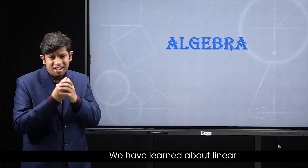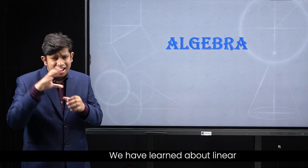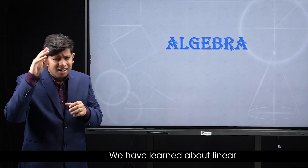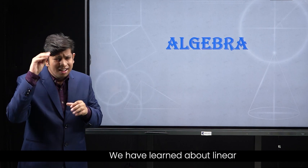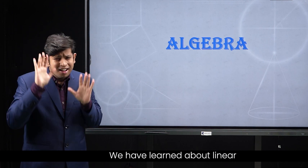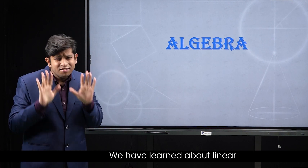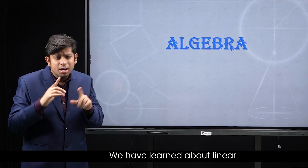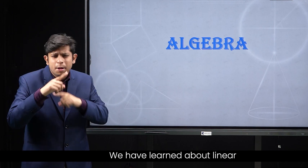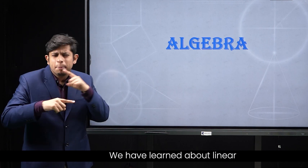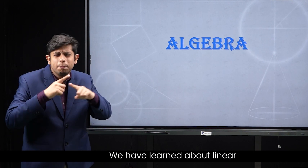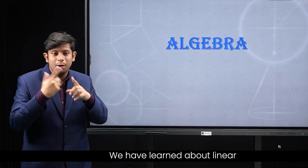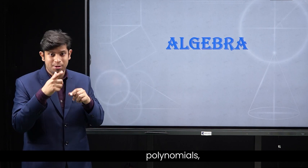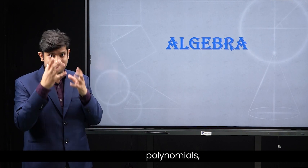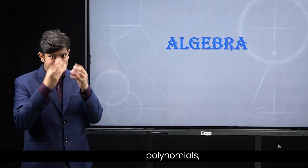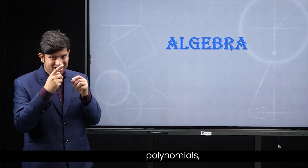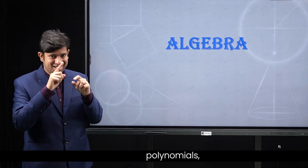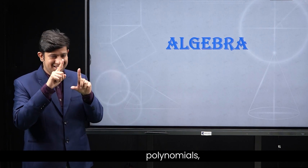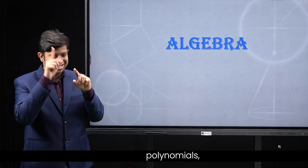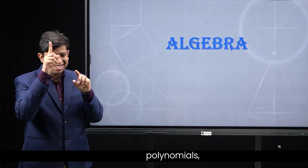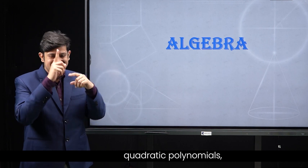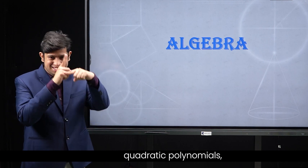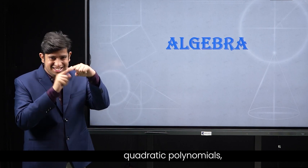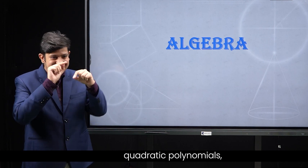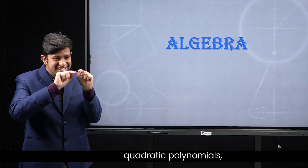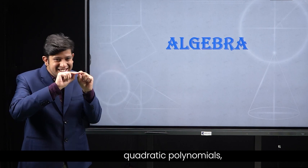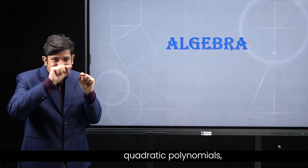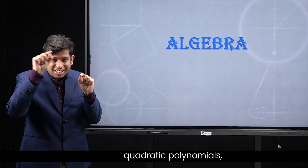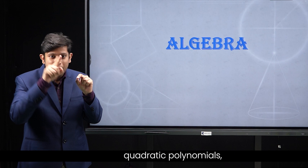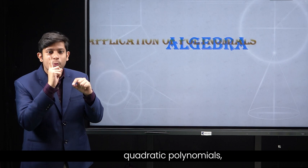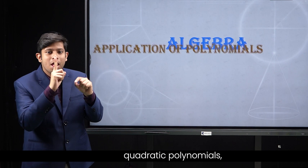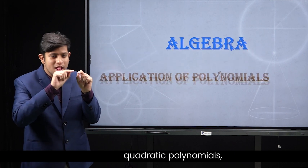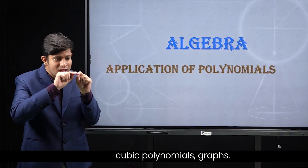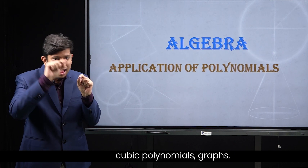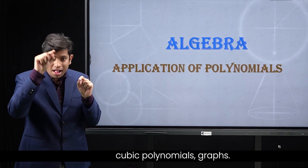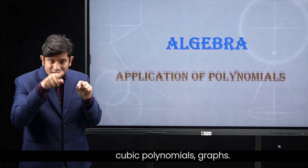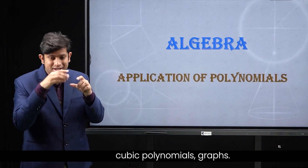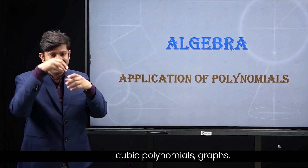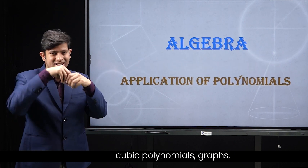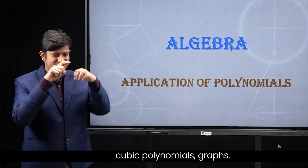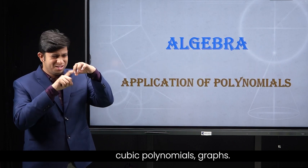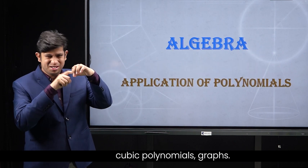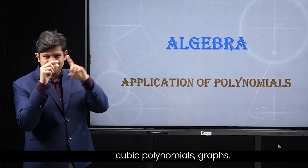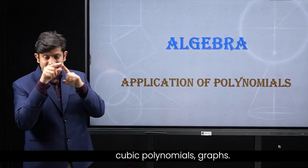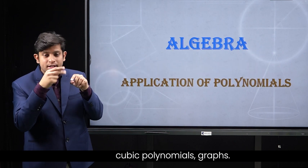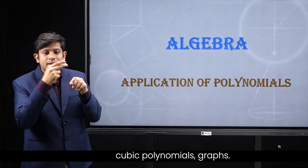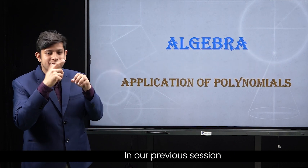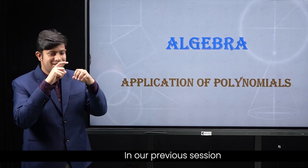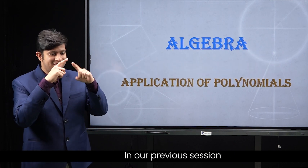We have learnt about linear polynomials, quadratic polynomials, cubic polynomials, graphs in our